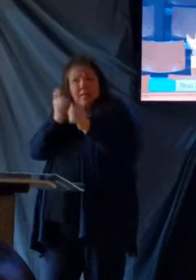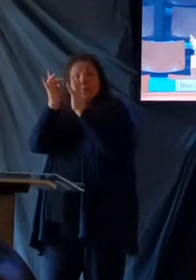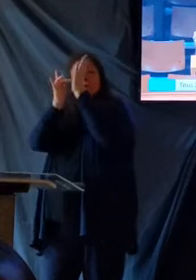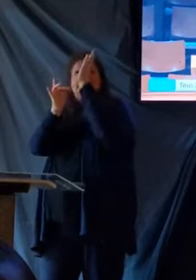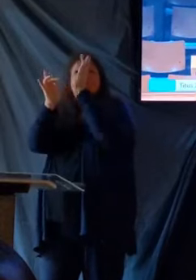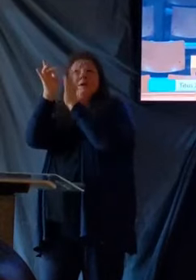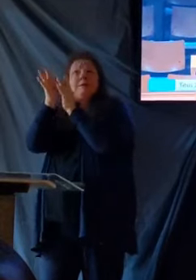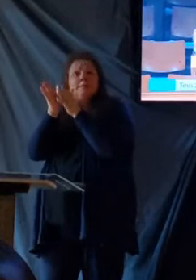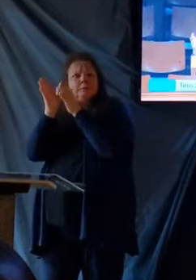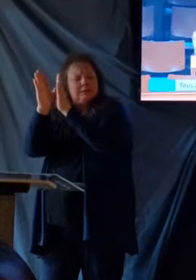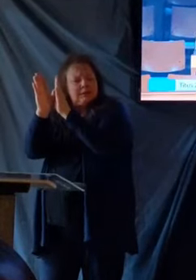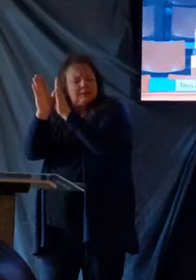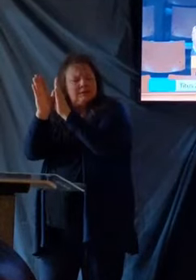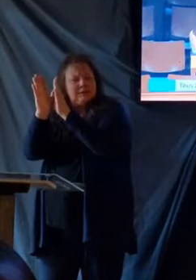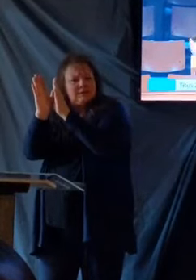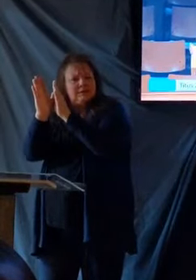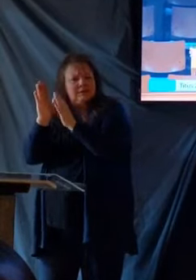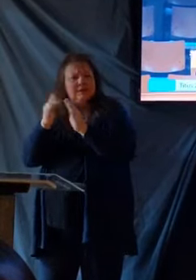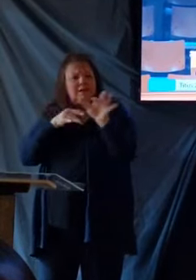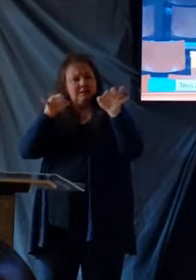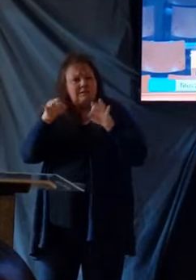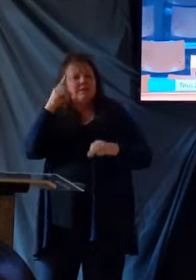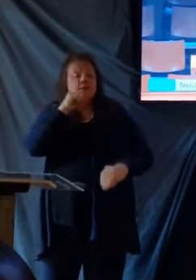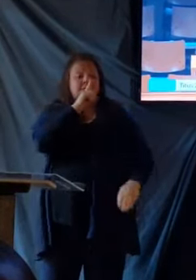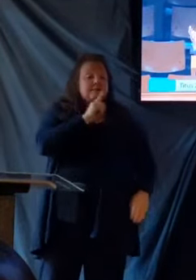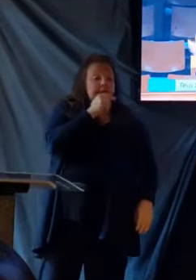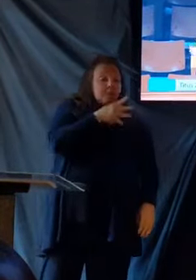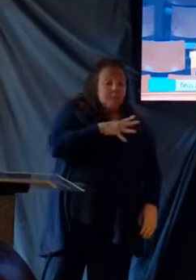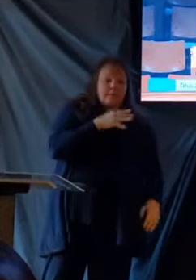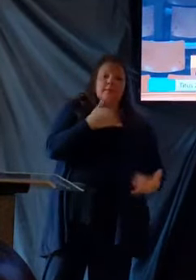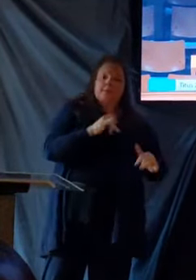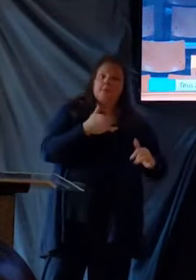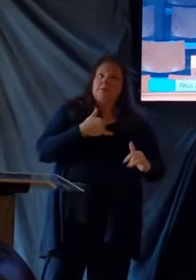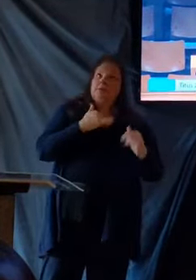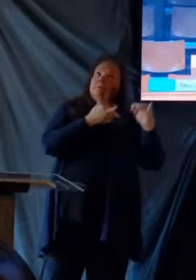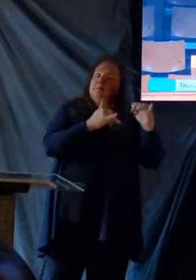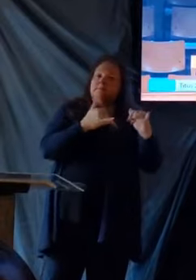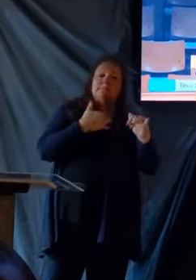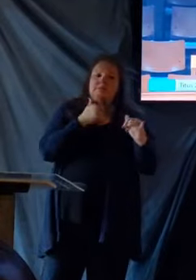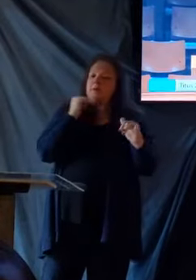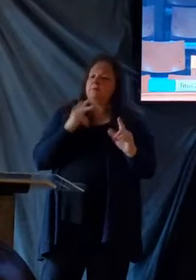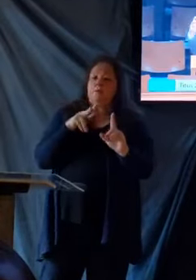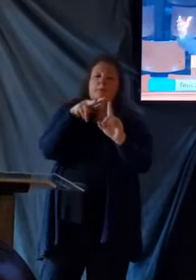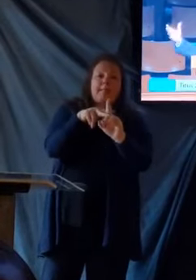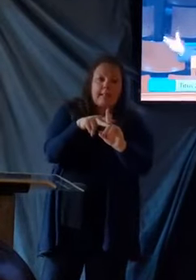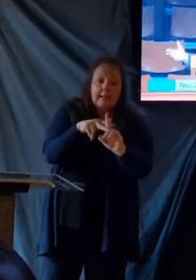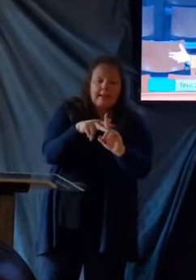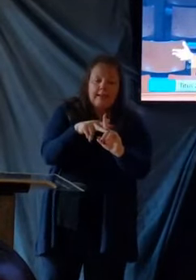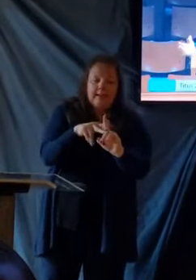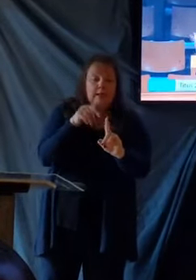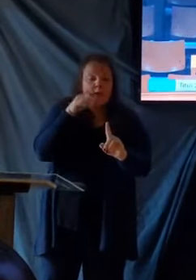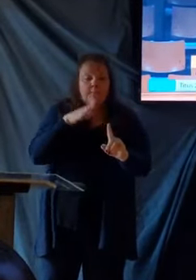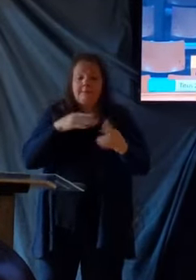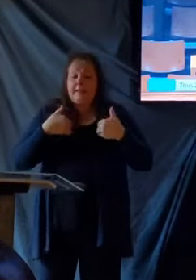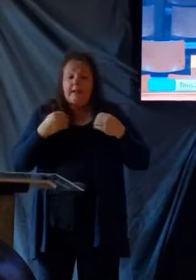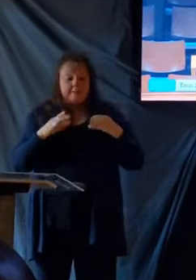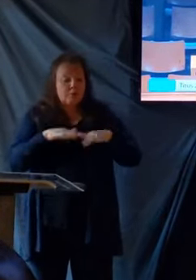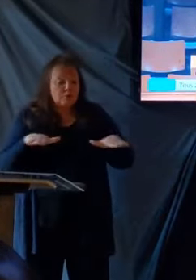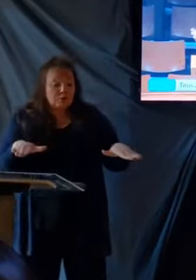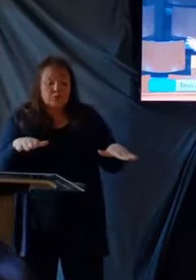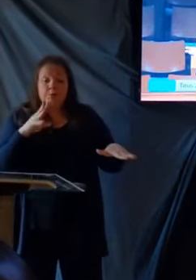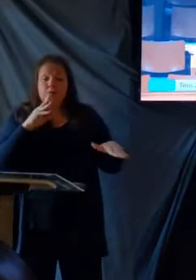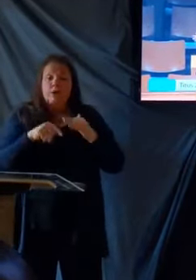again, there's difference. There's instruction for single women. They still have to be godly, but some of these won't apply. Women who don't have children, he's